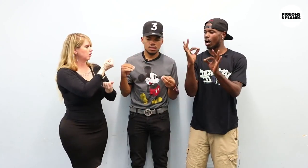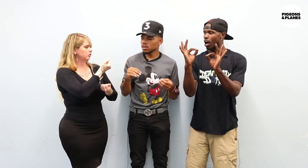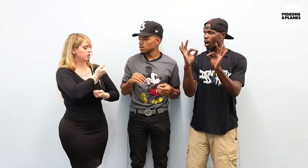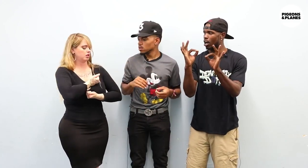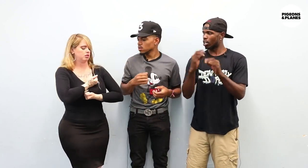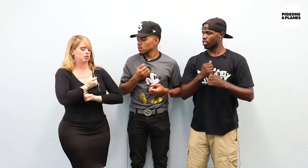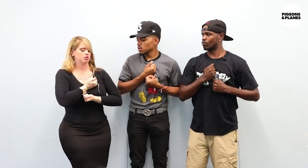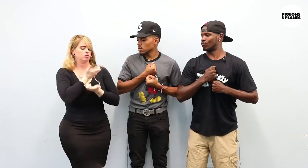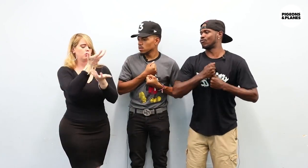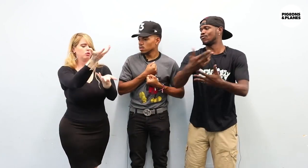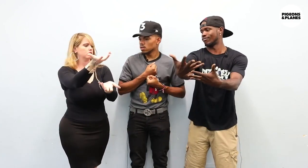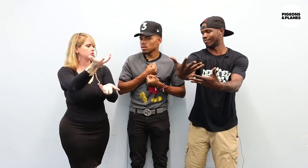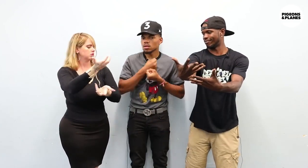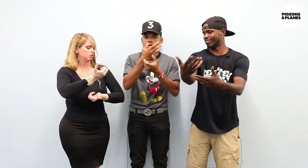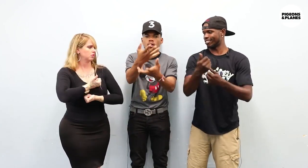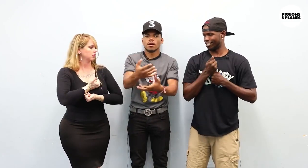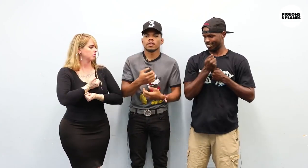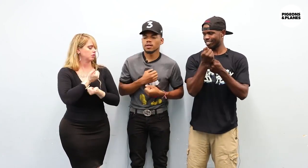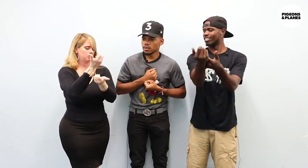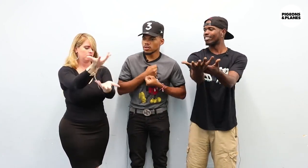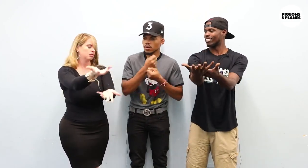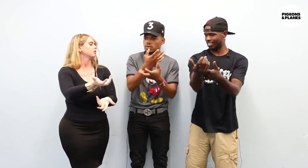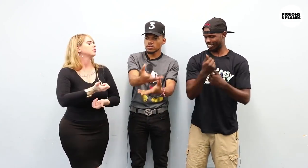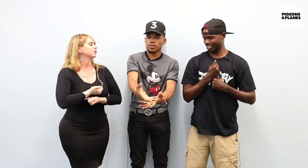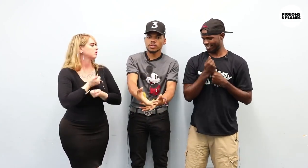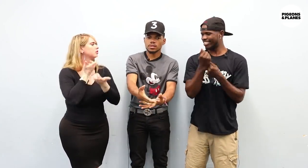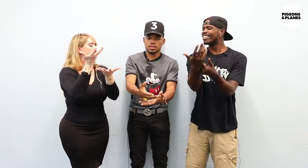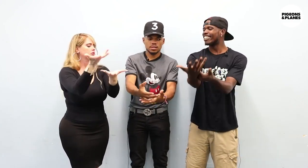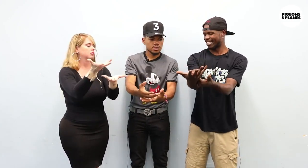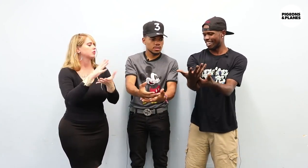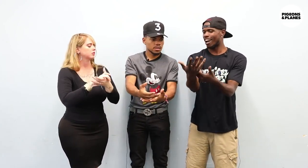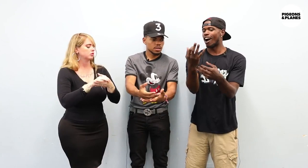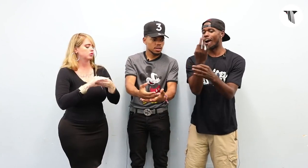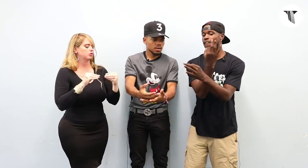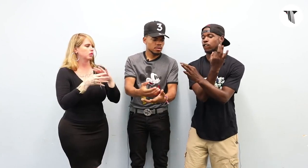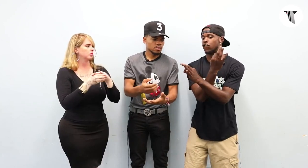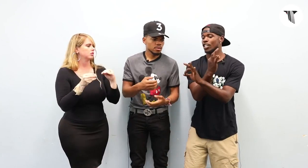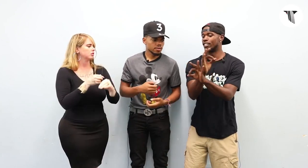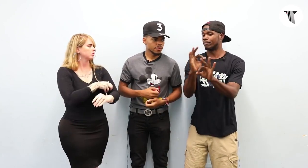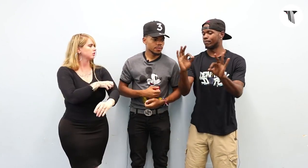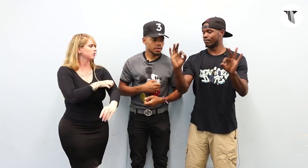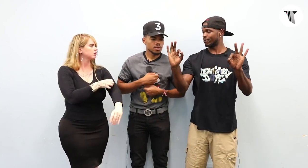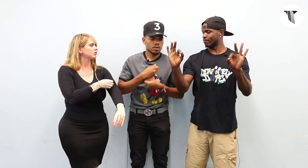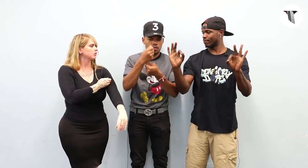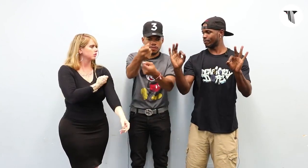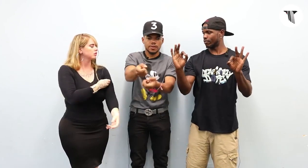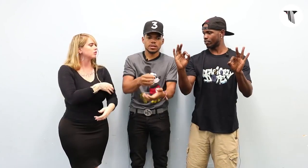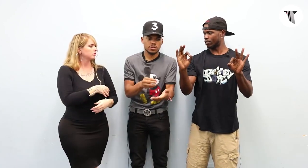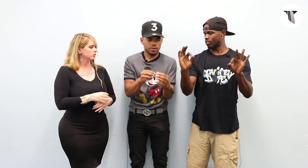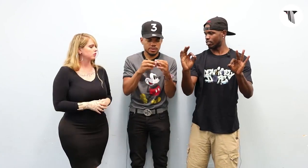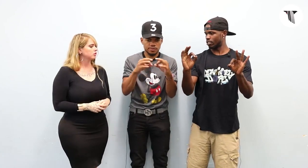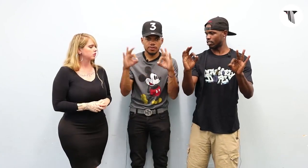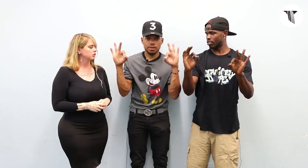Close your hands. All right. And told stories of freedom. Told prophetic stories of freedom.